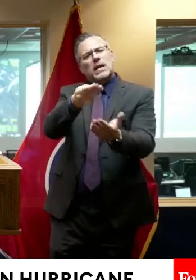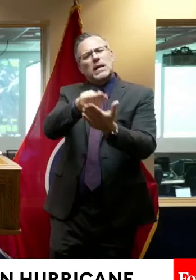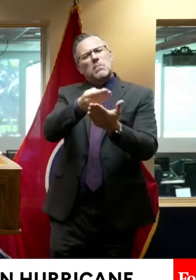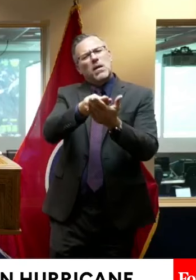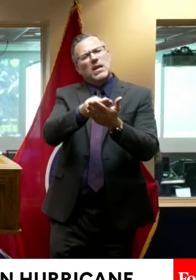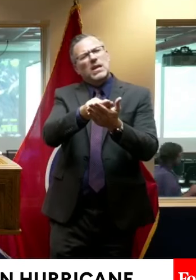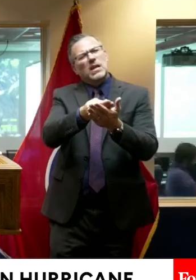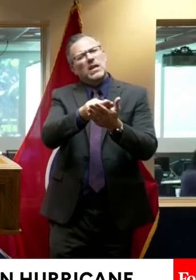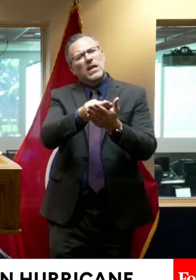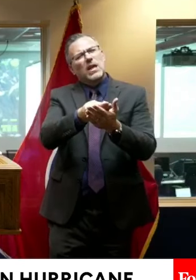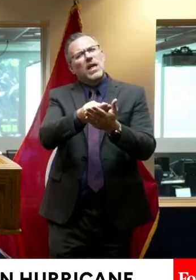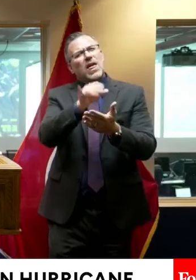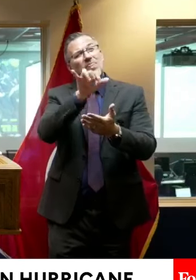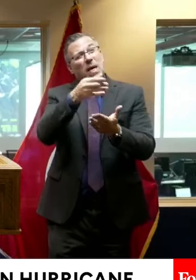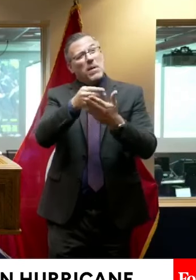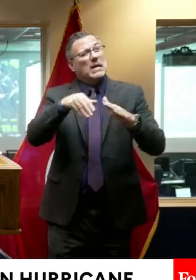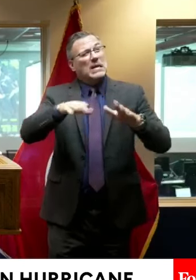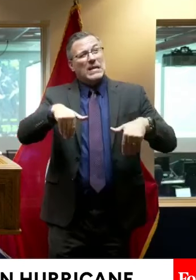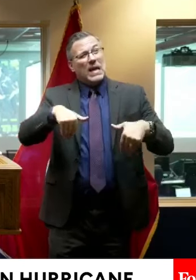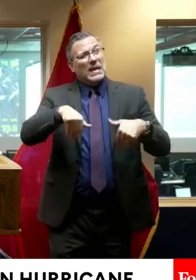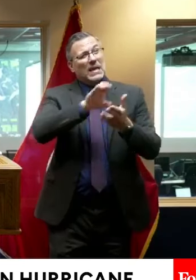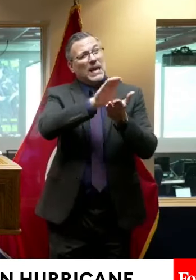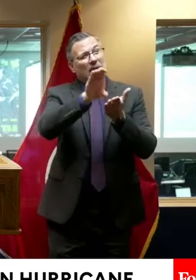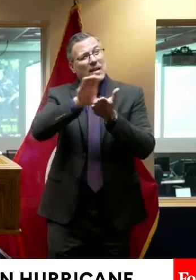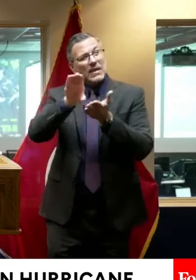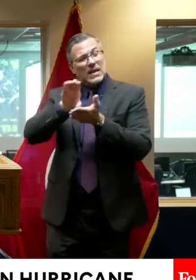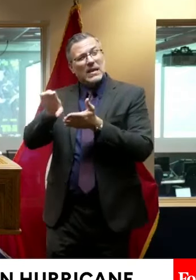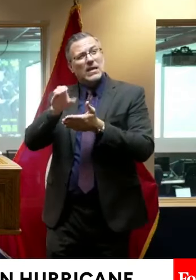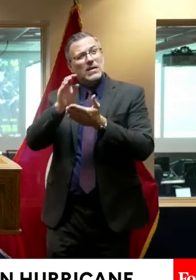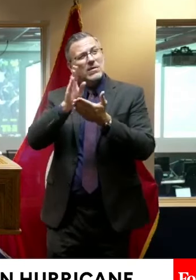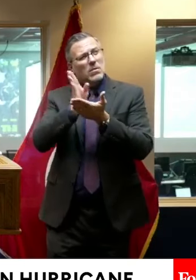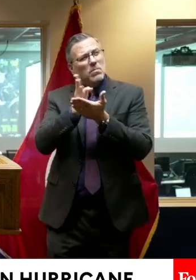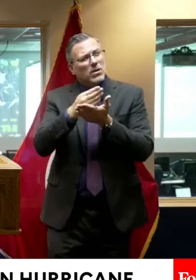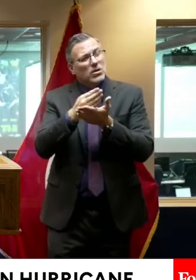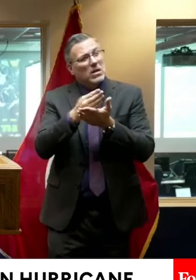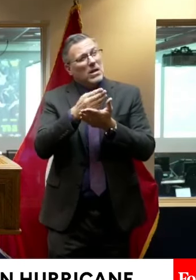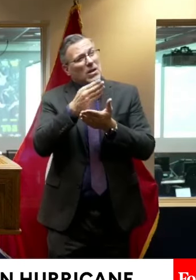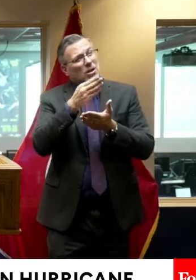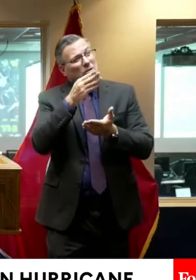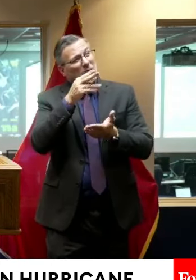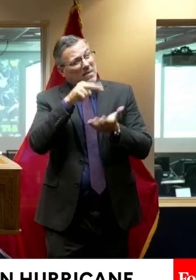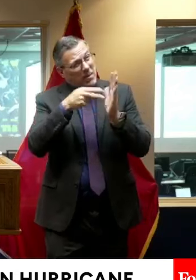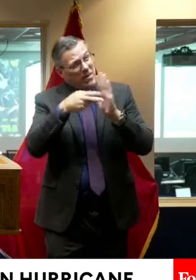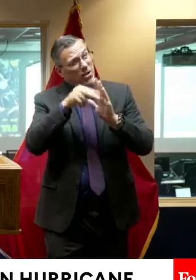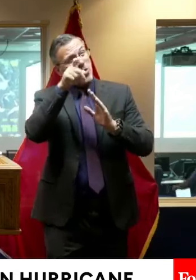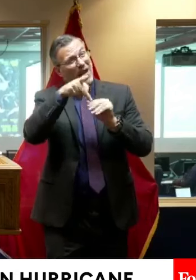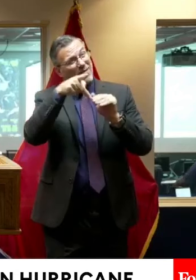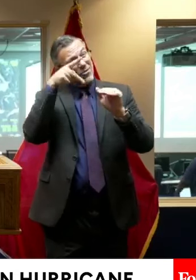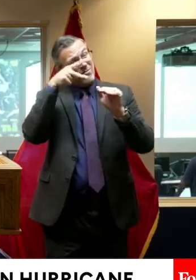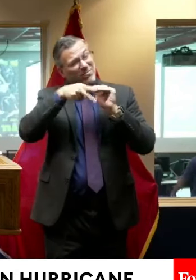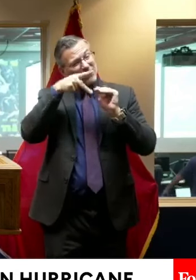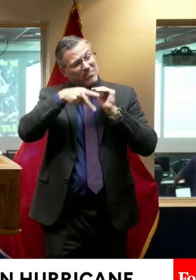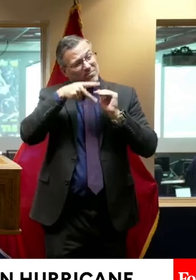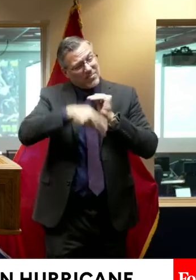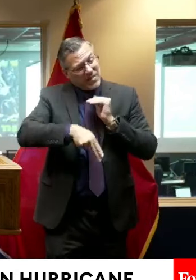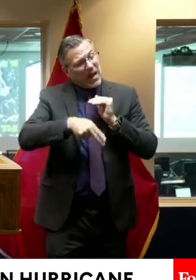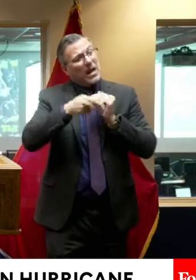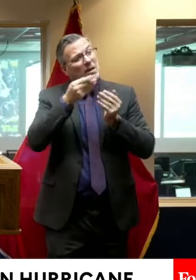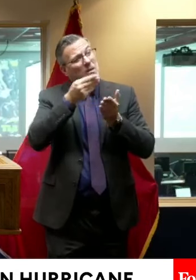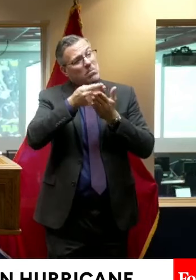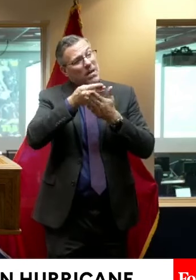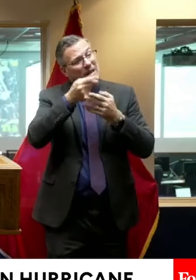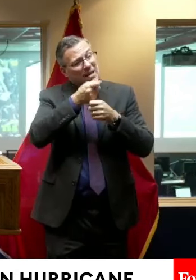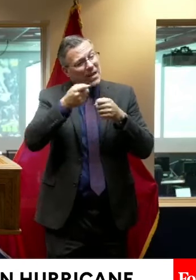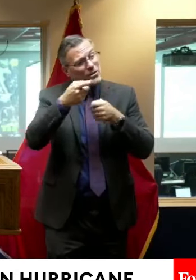money, how are y'all balancing? Will there be some programs that might have to be dialed back next year as we wait for federal money to come in to get